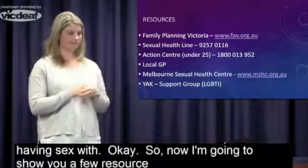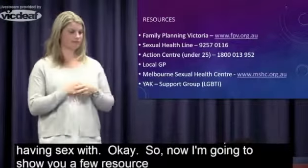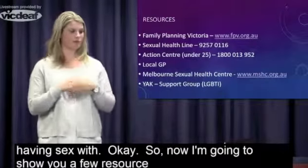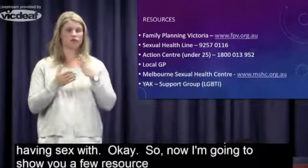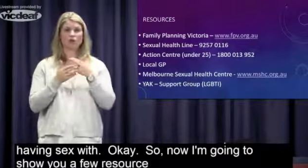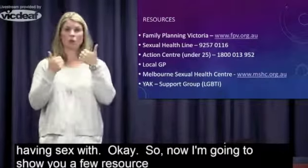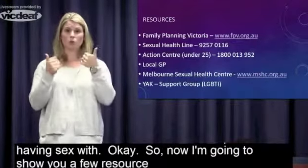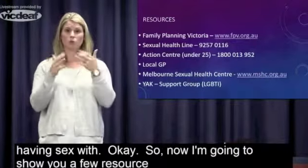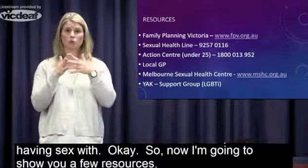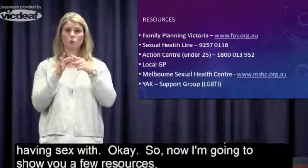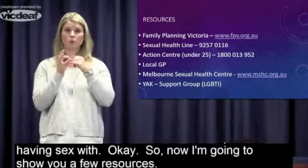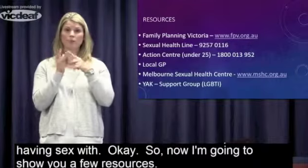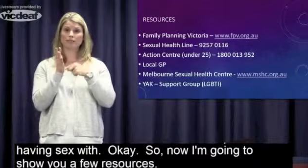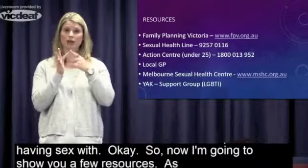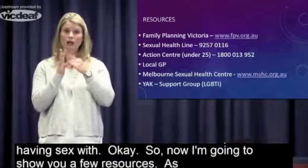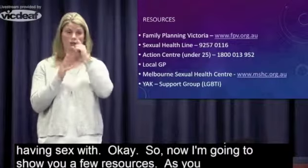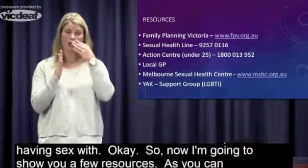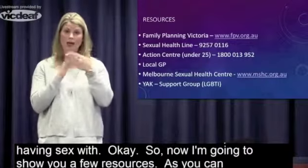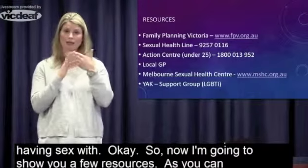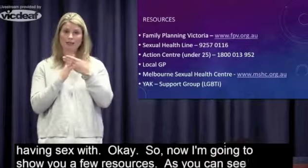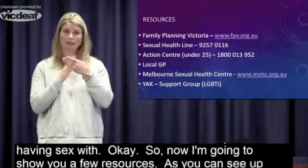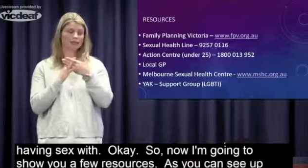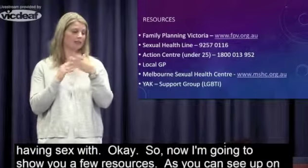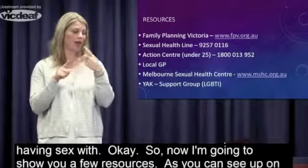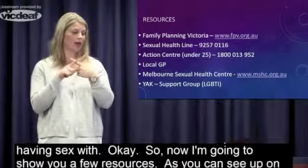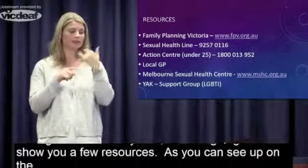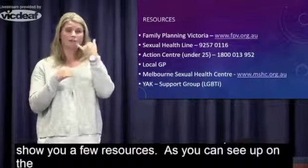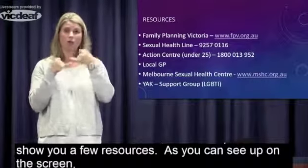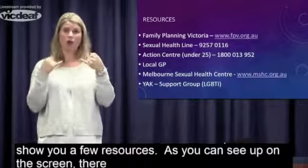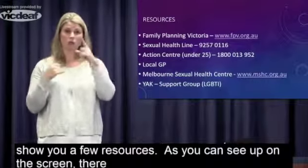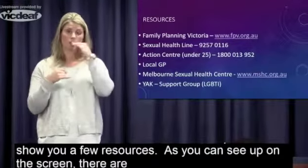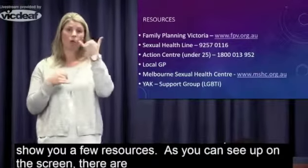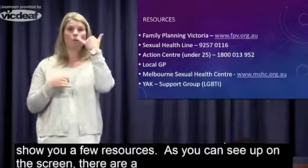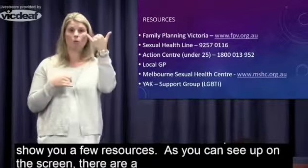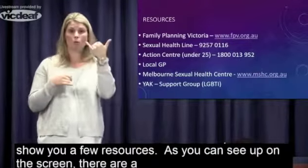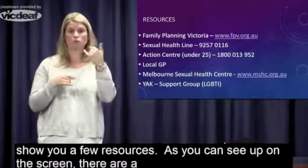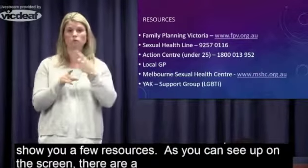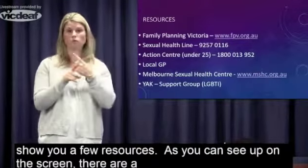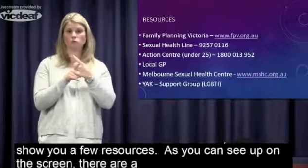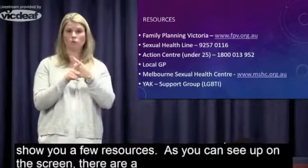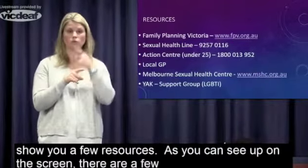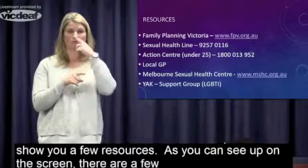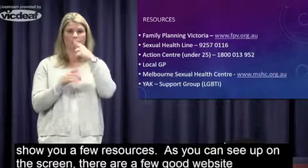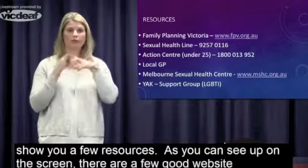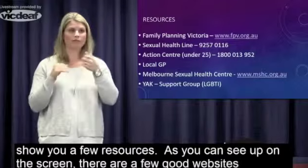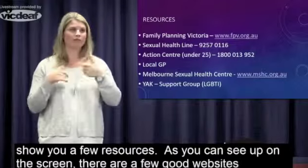As you can see up on the screen, there's a few good websites that you can access. There's a phone line that you can also use.